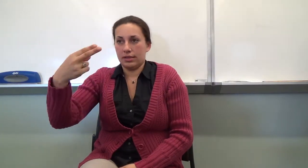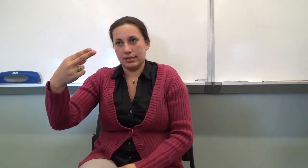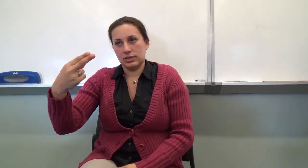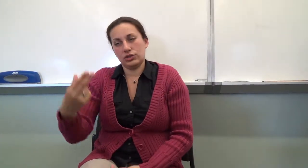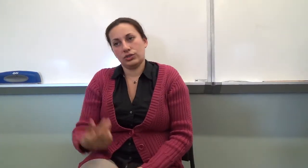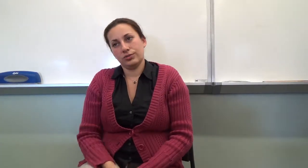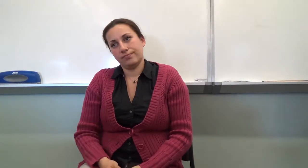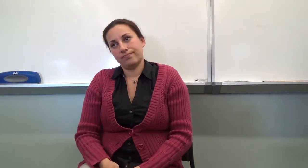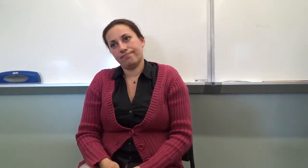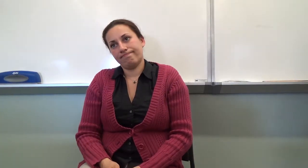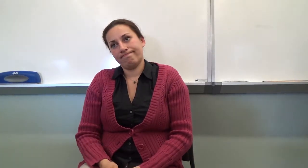mathematically.